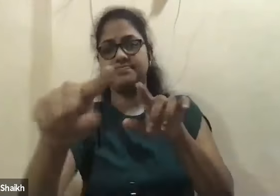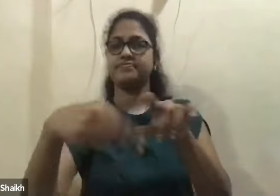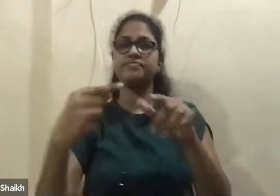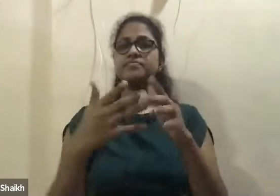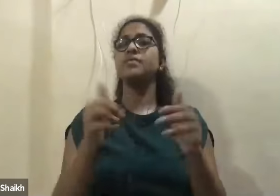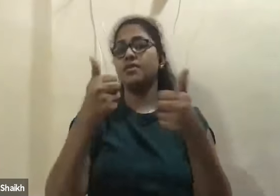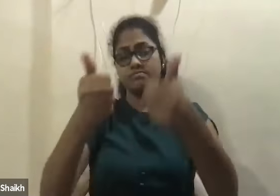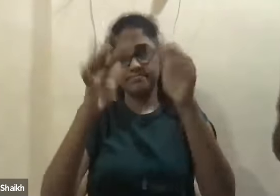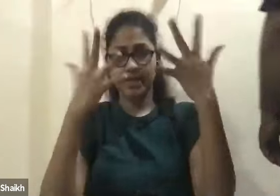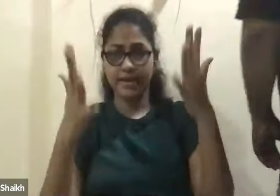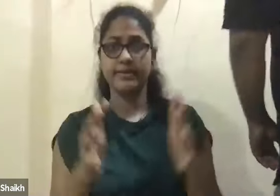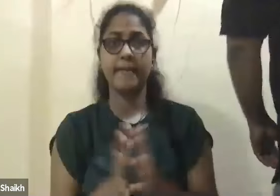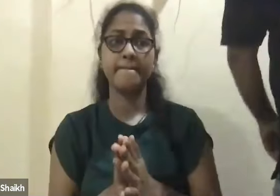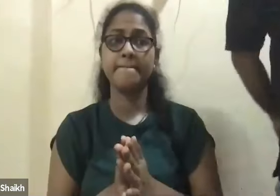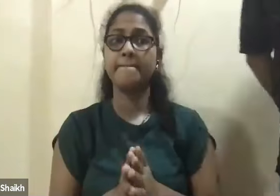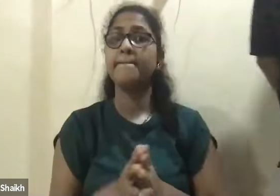And Mansi also, if you can